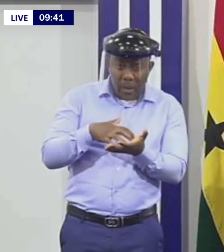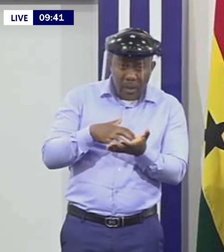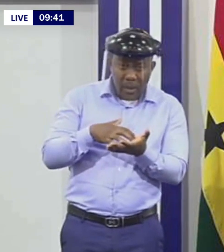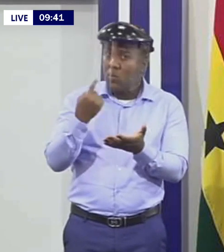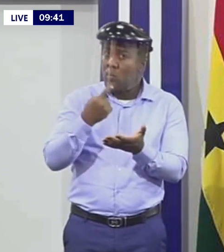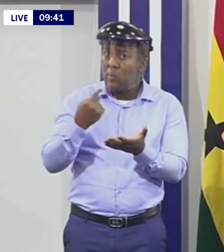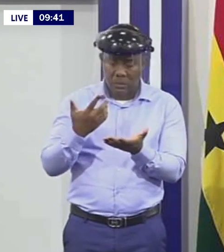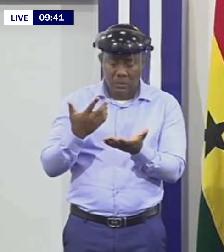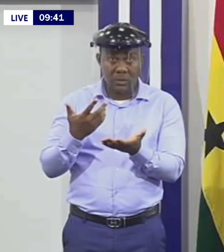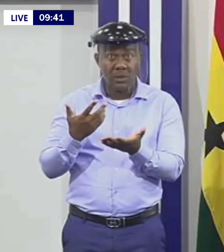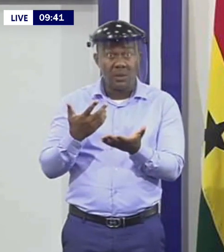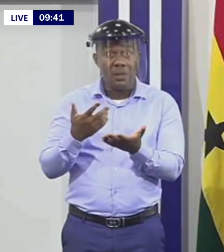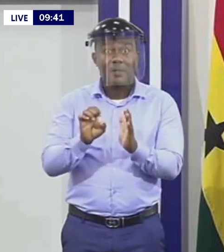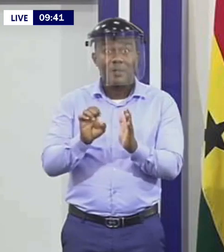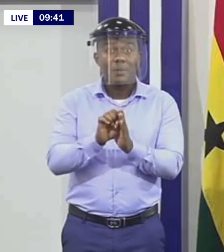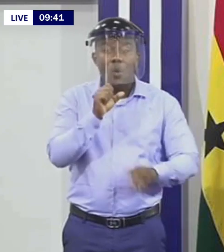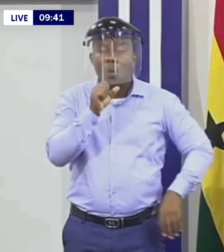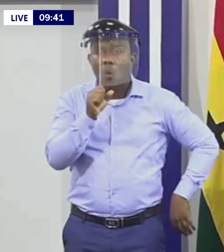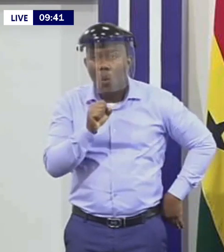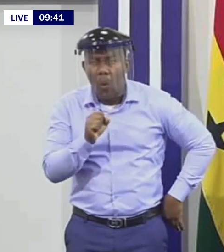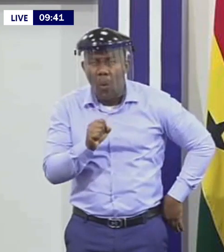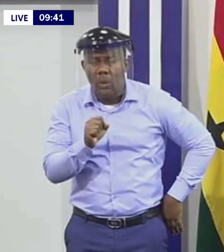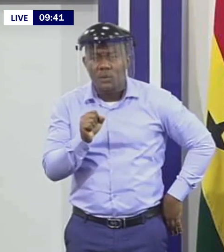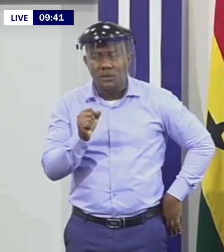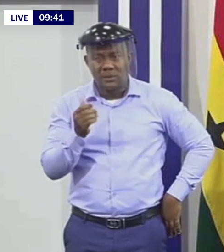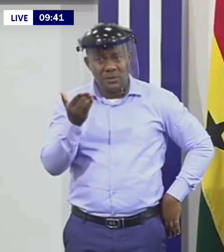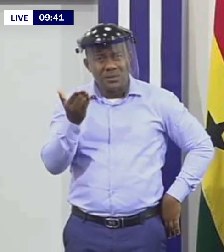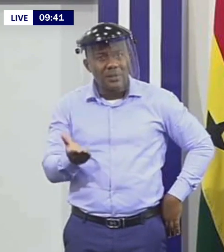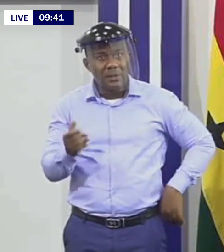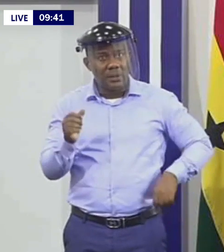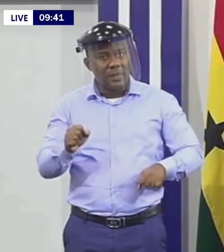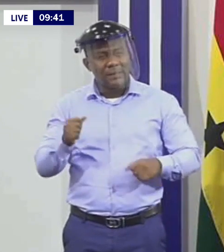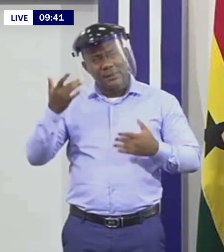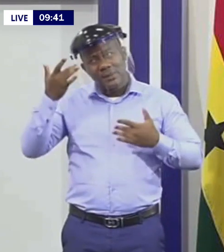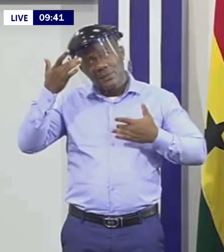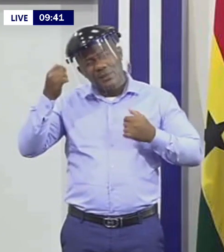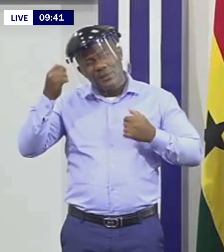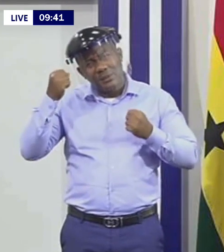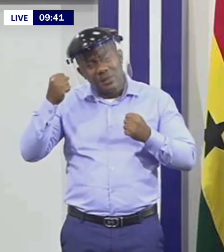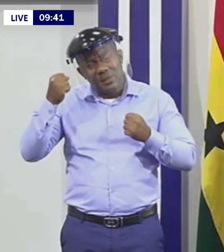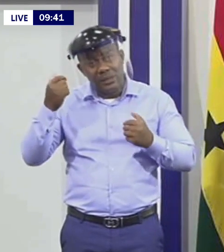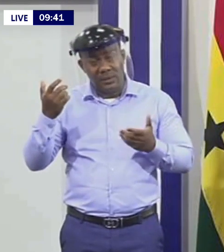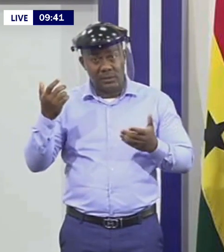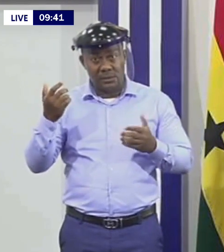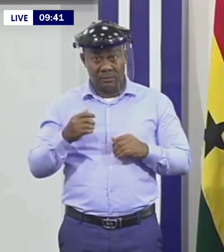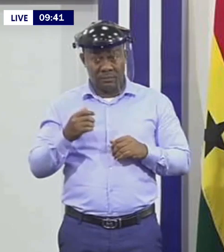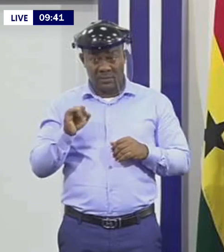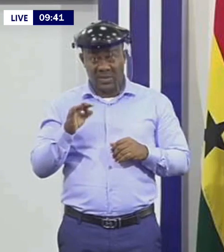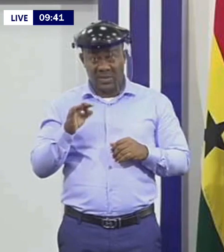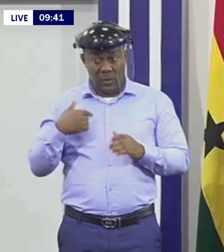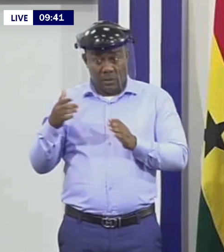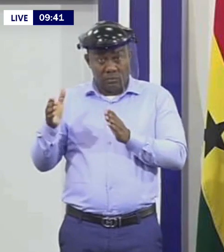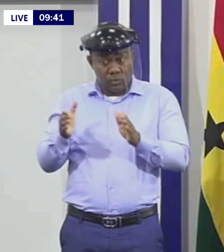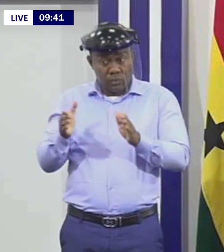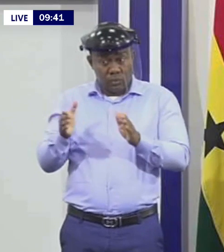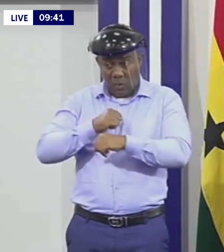that if somebody is old, the person is likely to develop severe illness. So if we are putting in mechanisms to